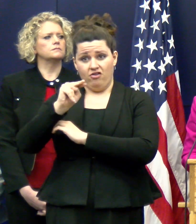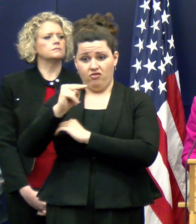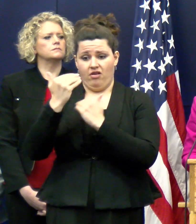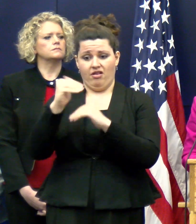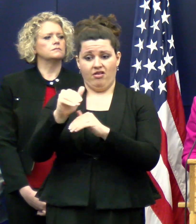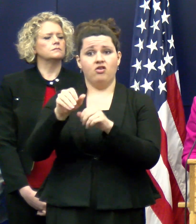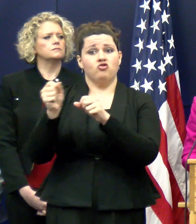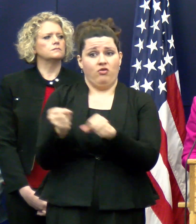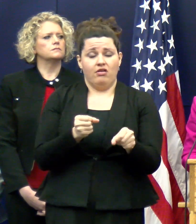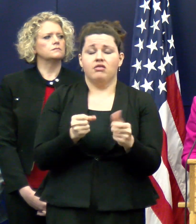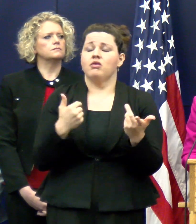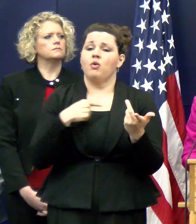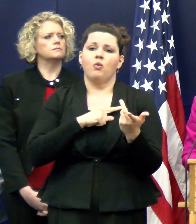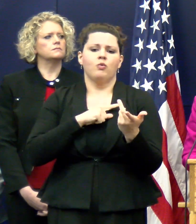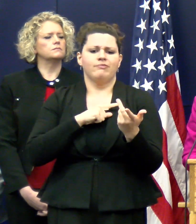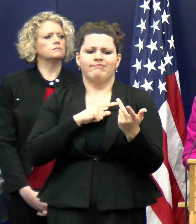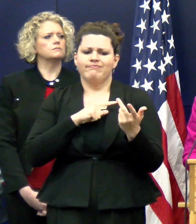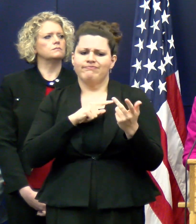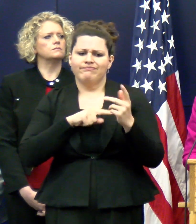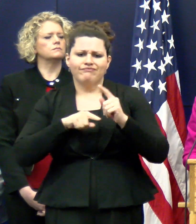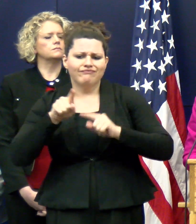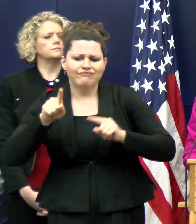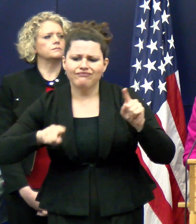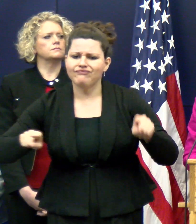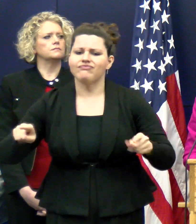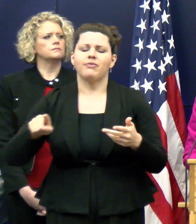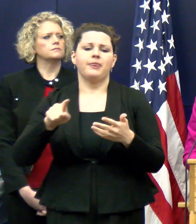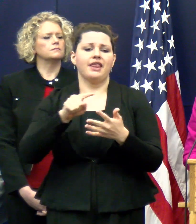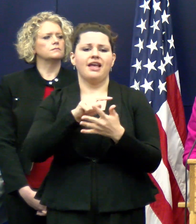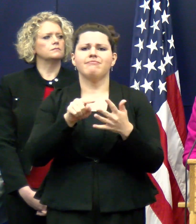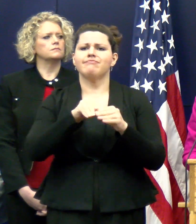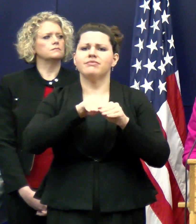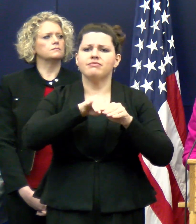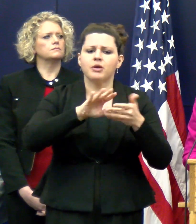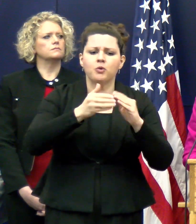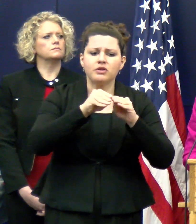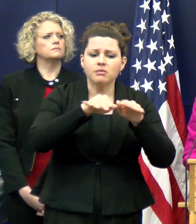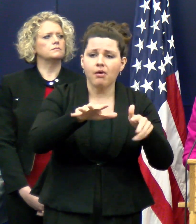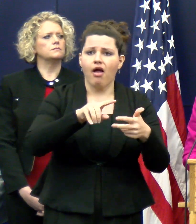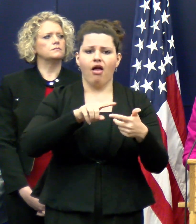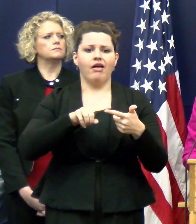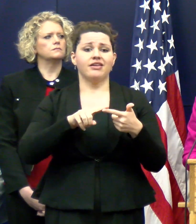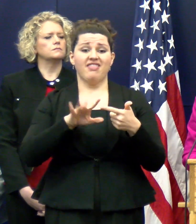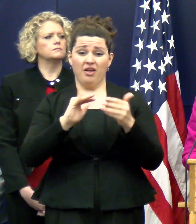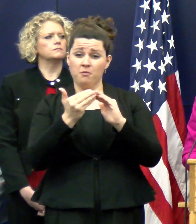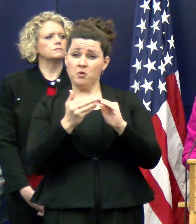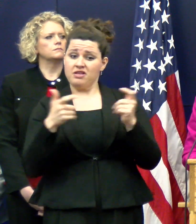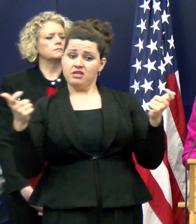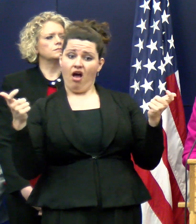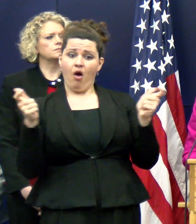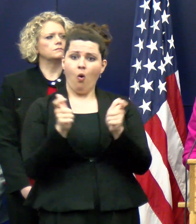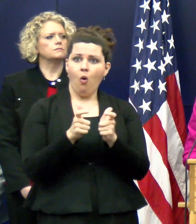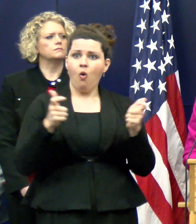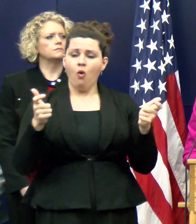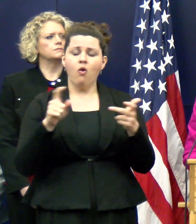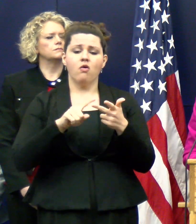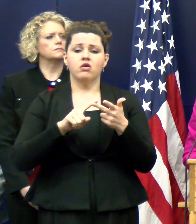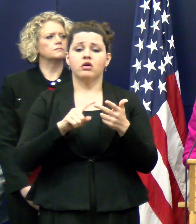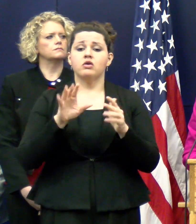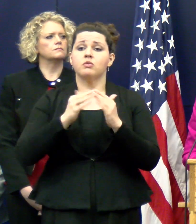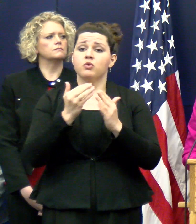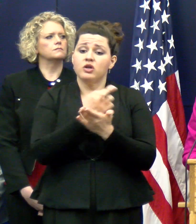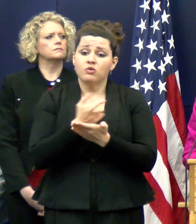at a variety of factors, right? You look at spread in a community, you look at how big is a community, you look at what are the community